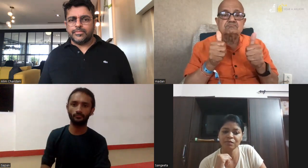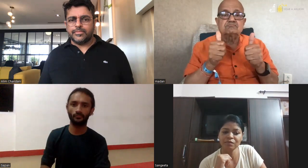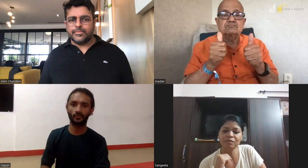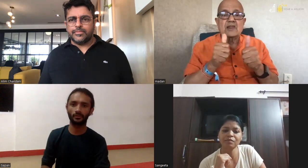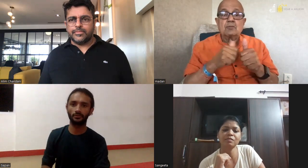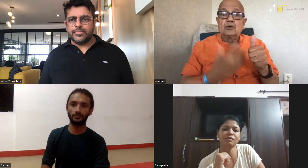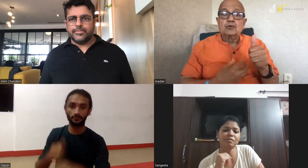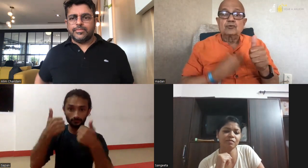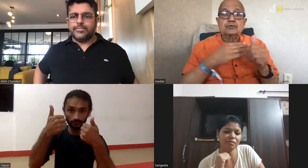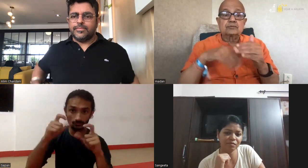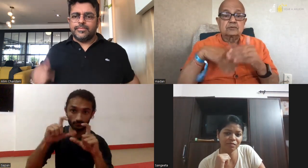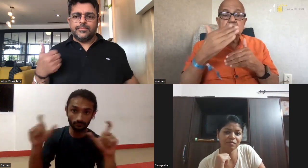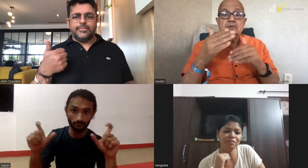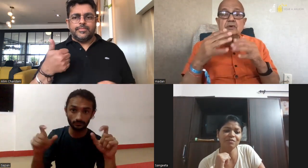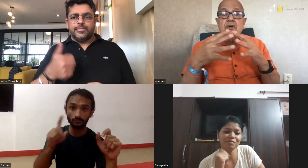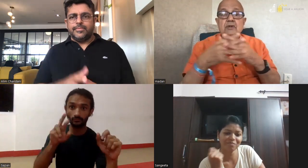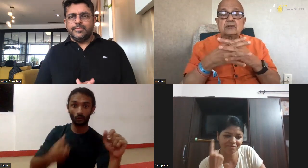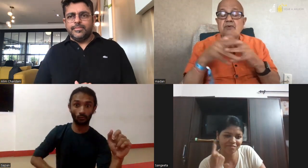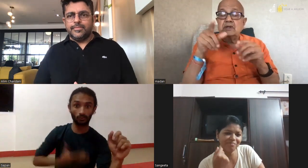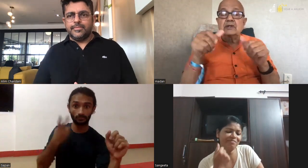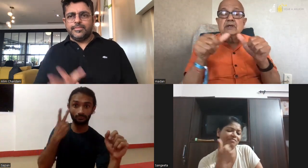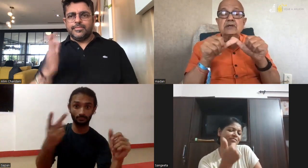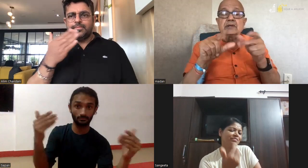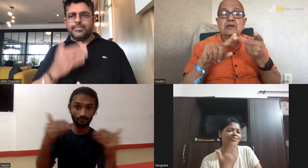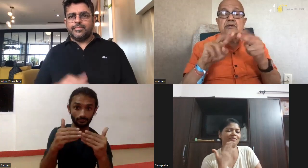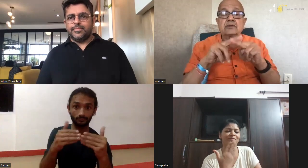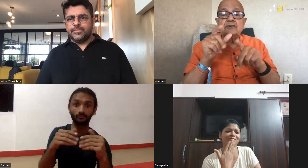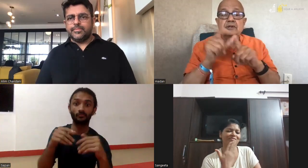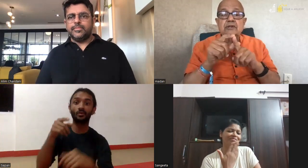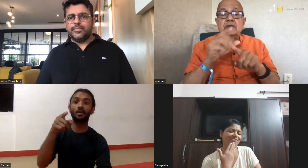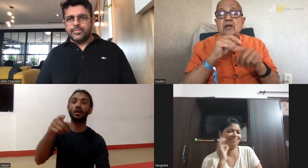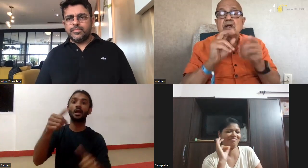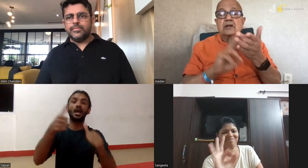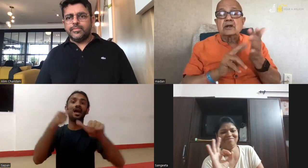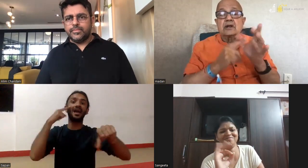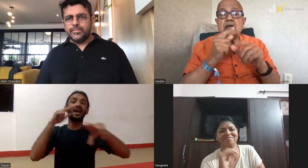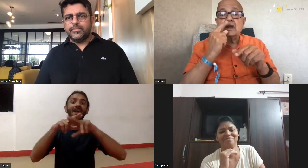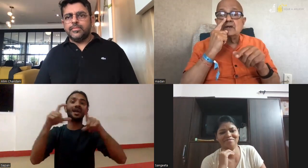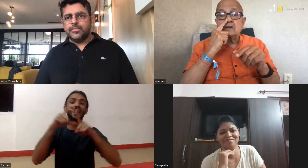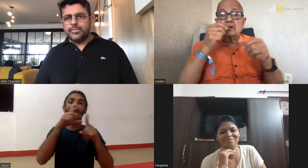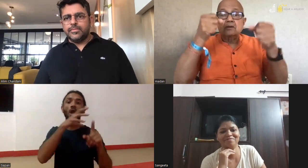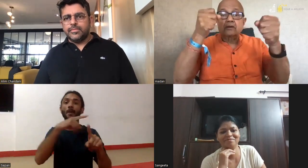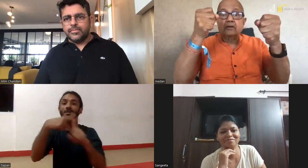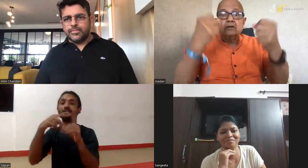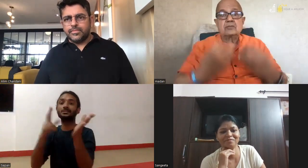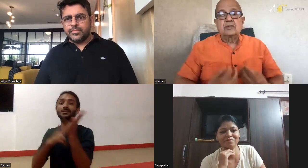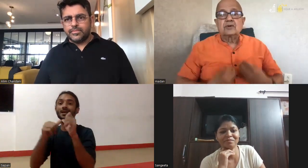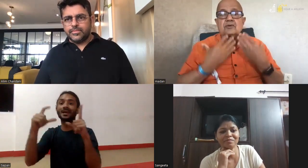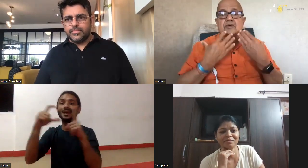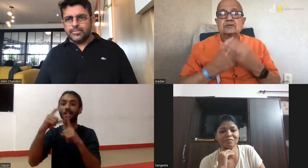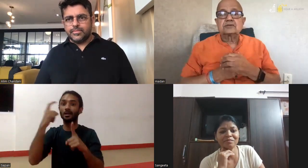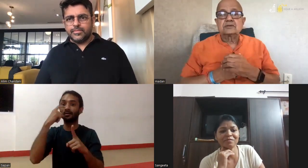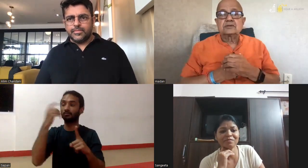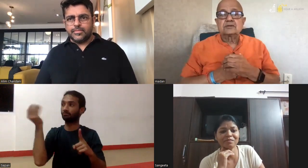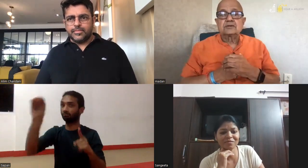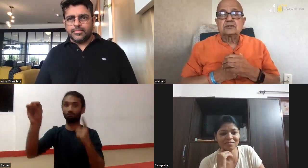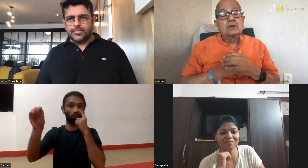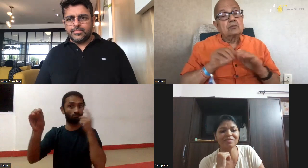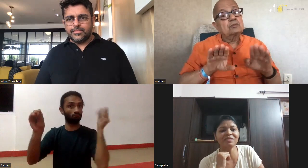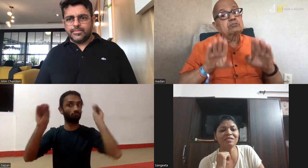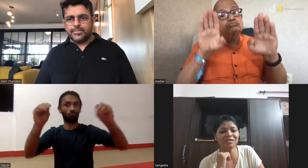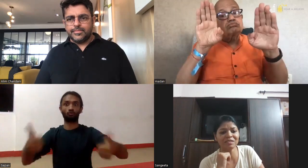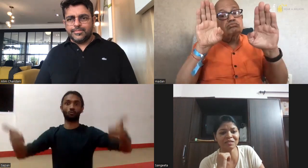ISL. How do we do that? Is we need a publication,